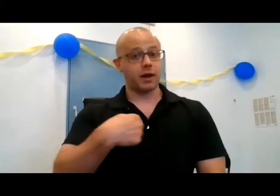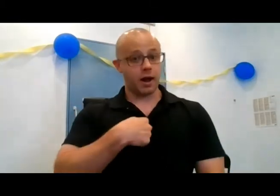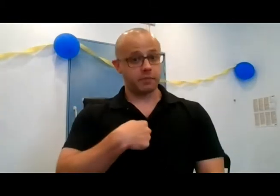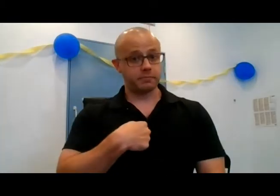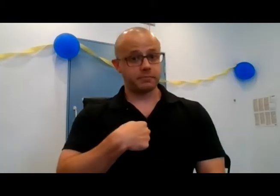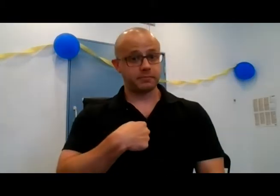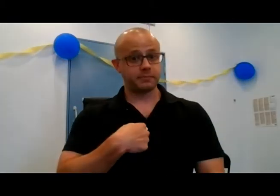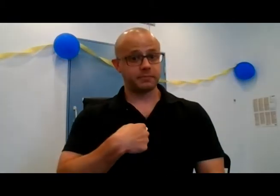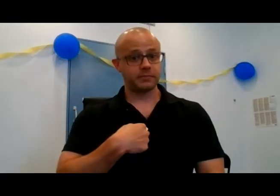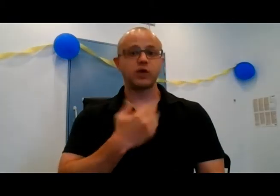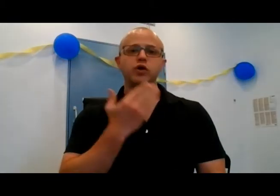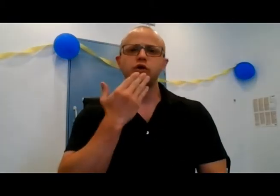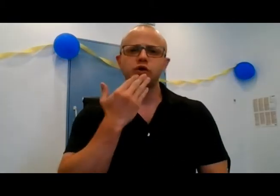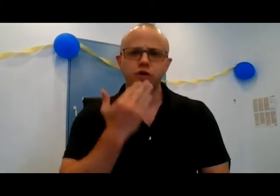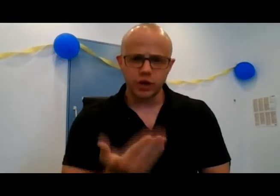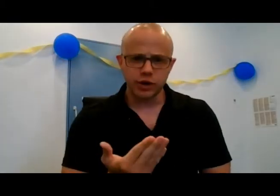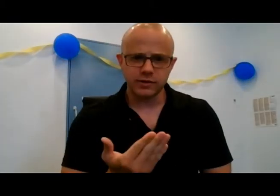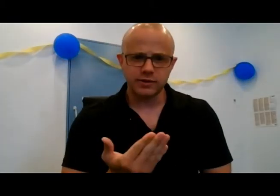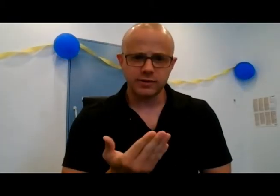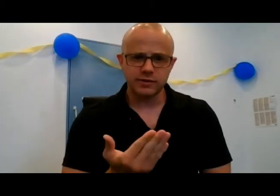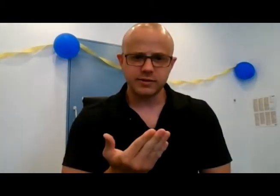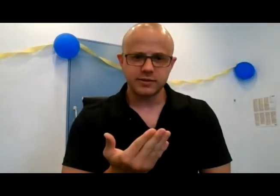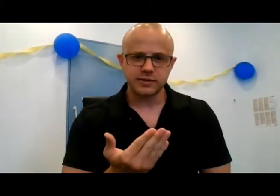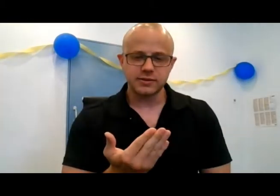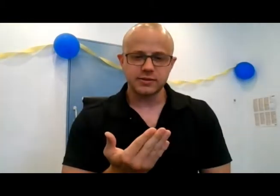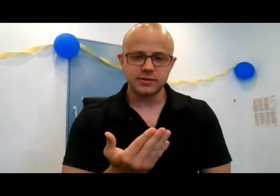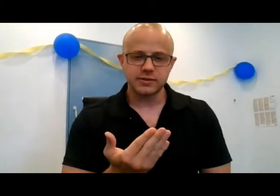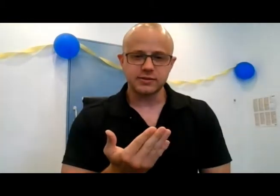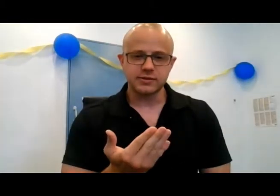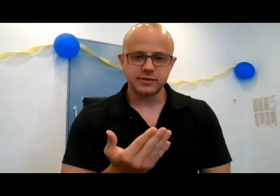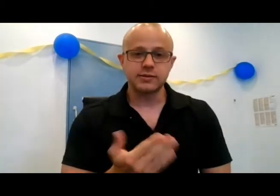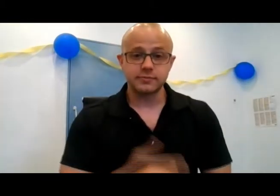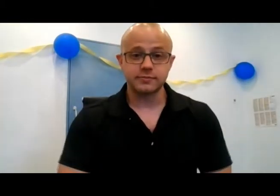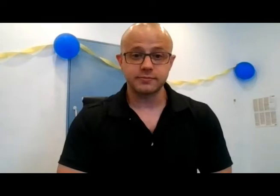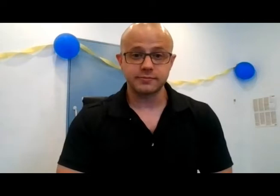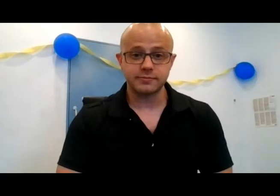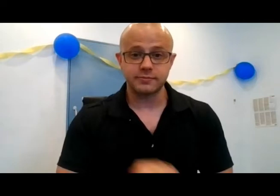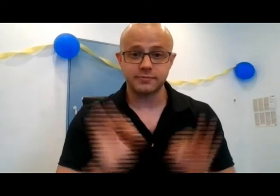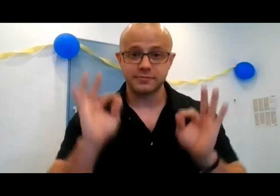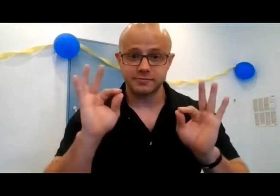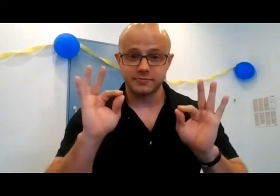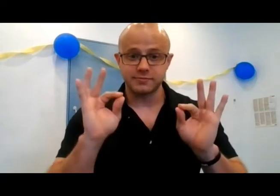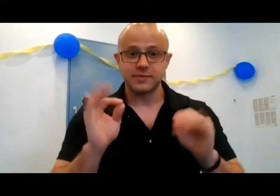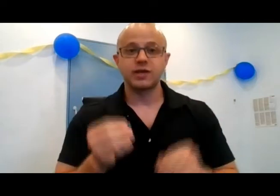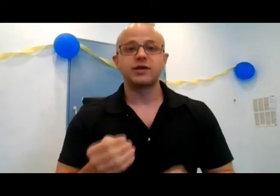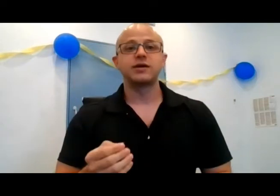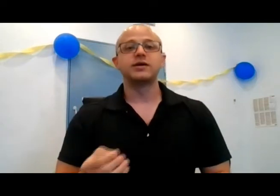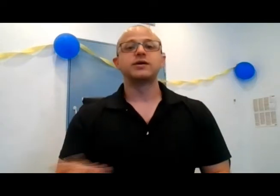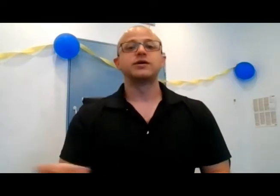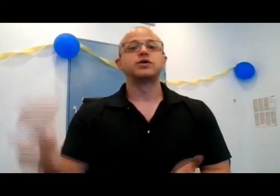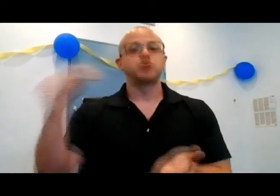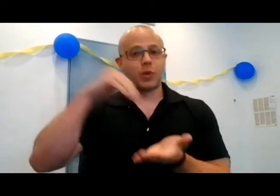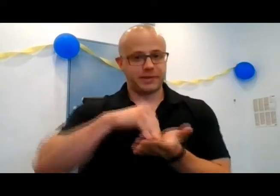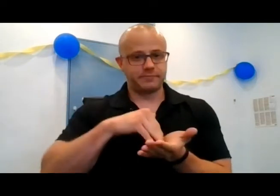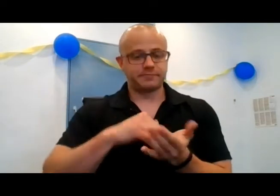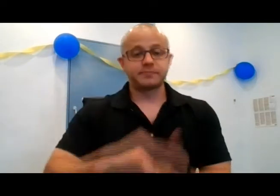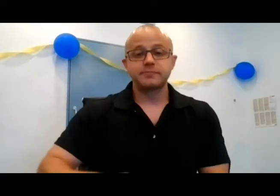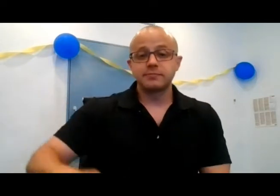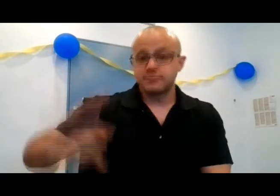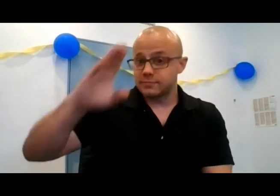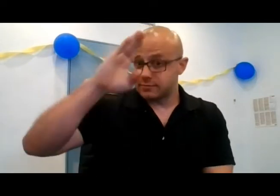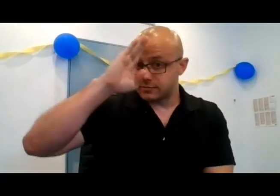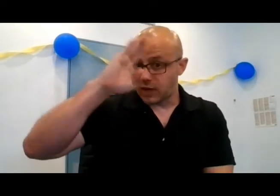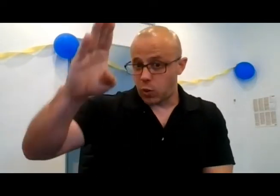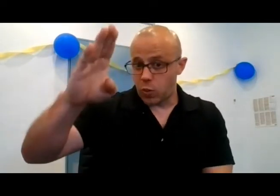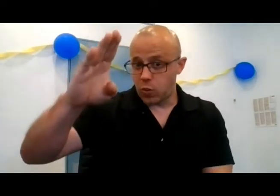sign how you, but it means how are you? And then you can respond, I'm good. Okay?